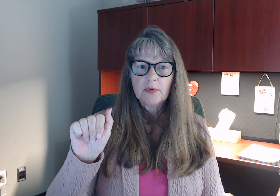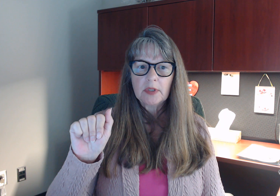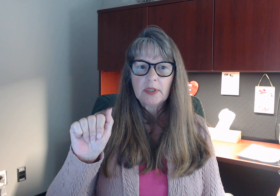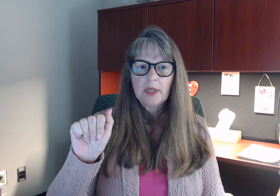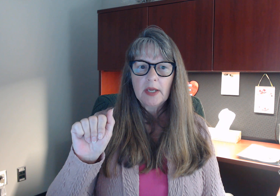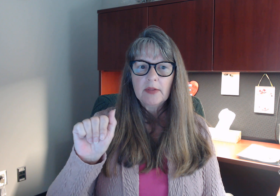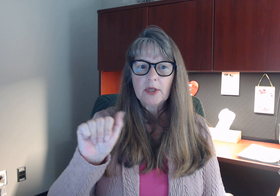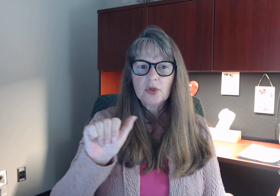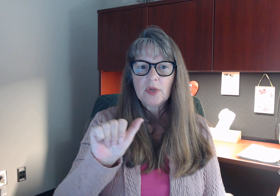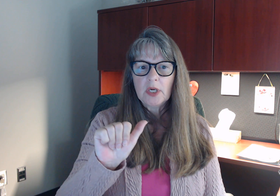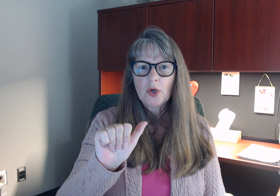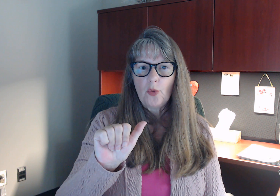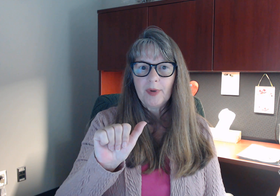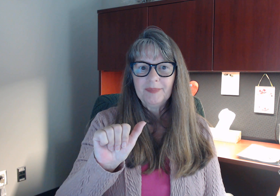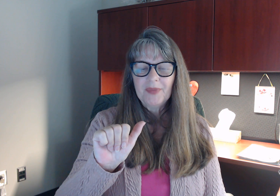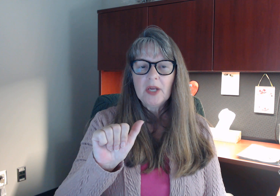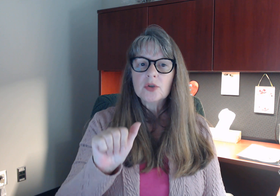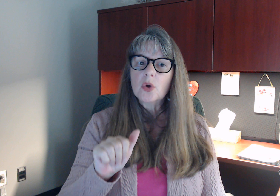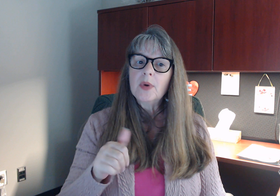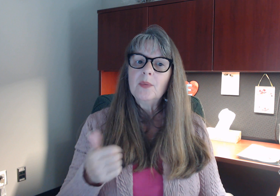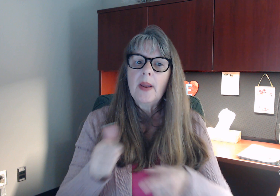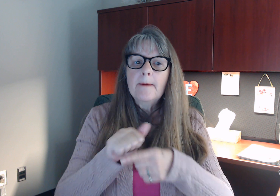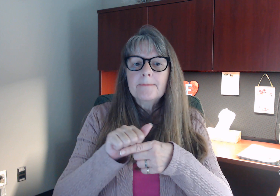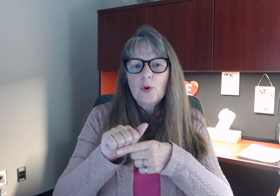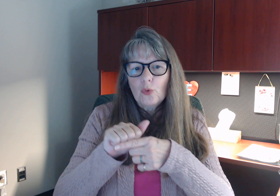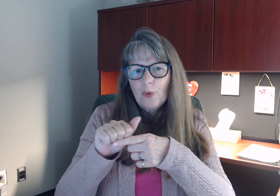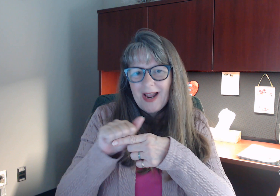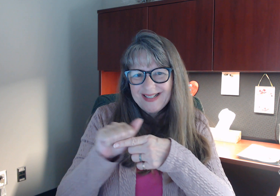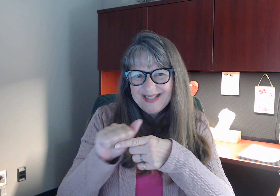specifically that you need it open. So anyway, practice